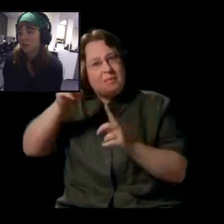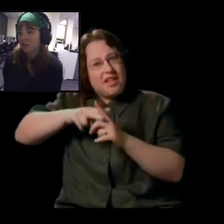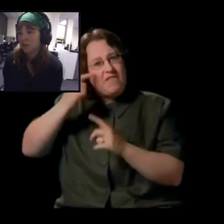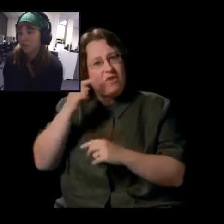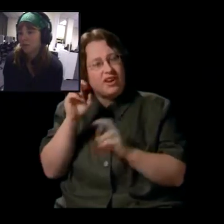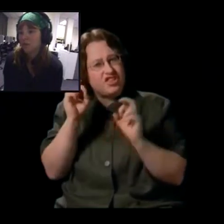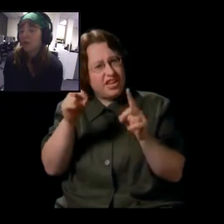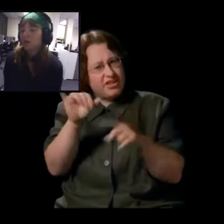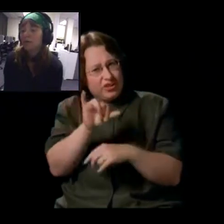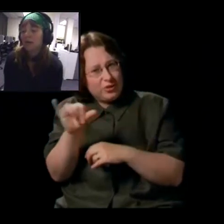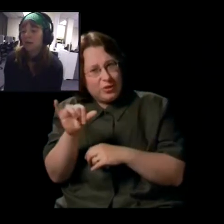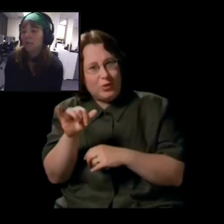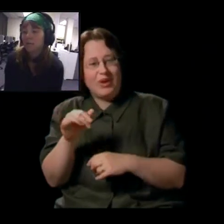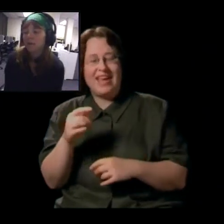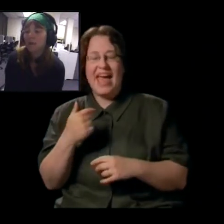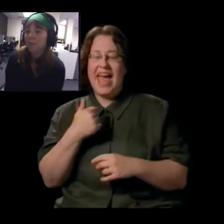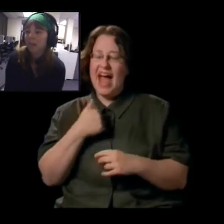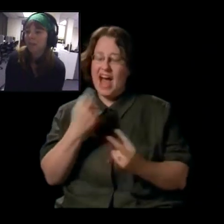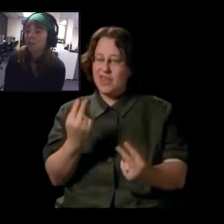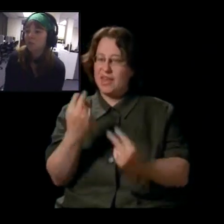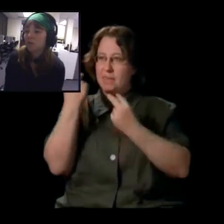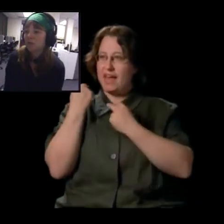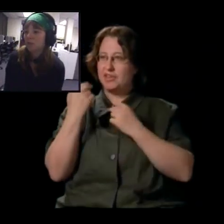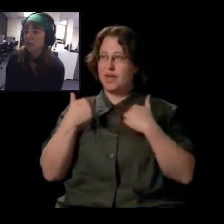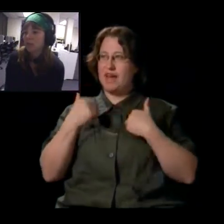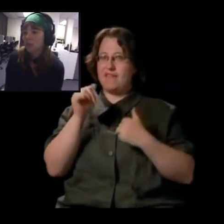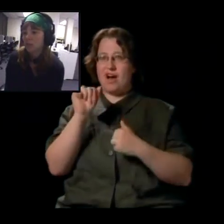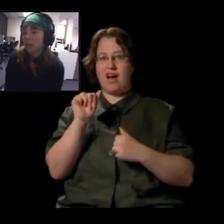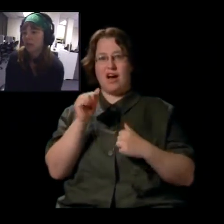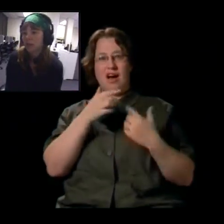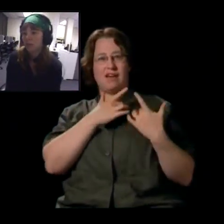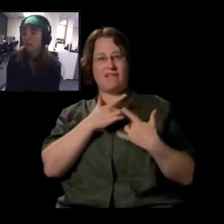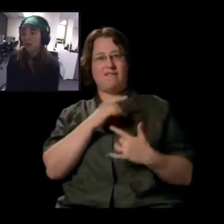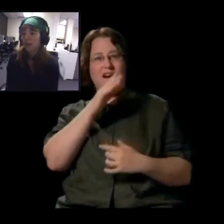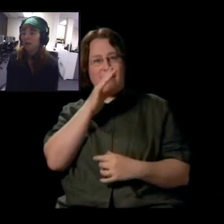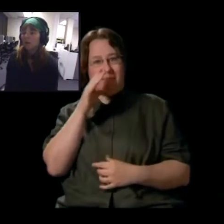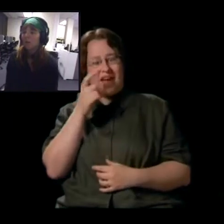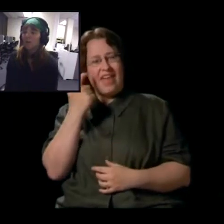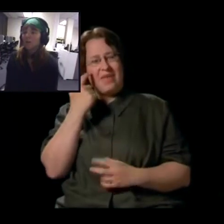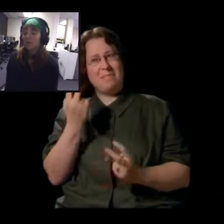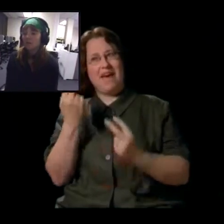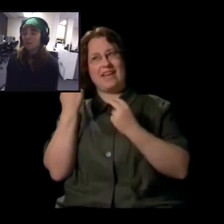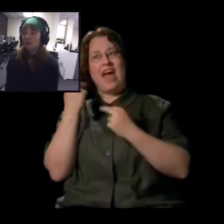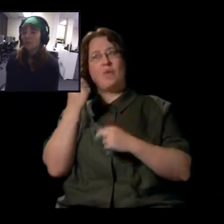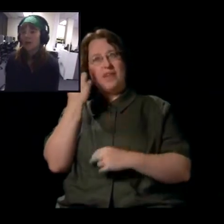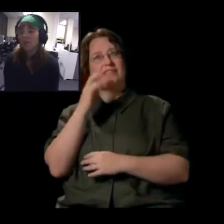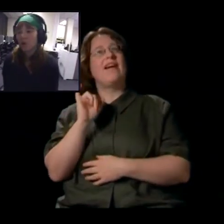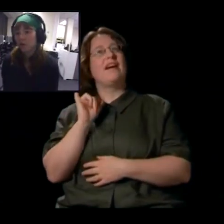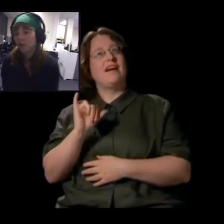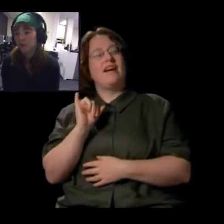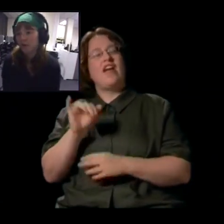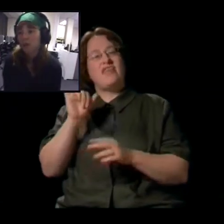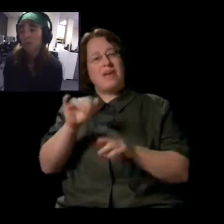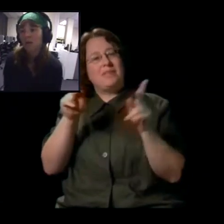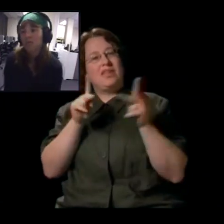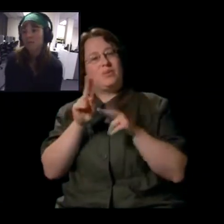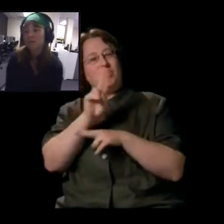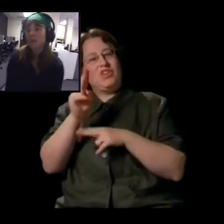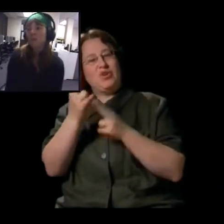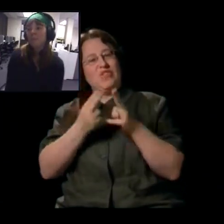realize that universal design can be applied to the educational setting. And looking back, my first time at Have a Heart